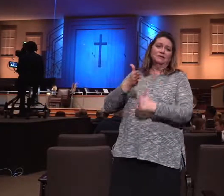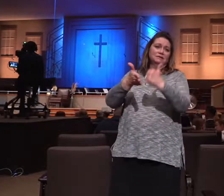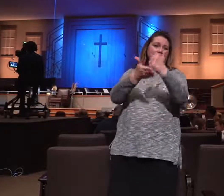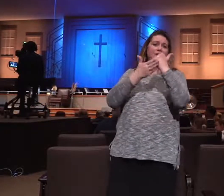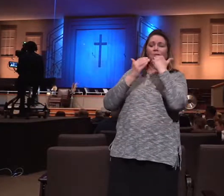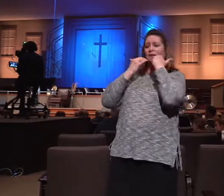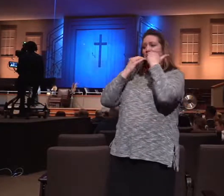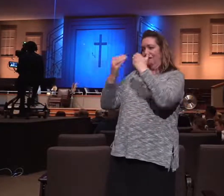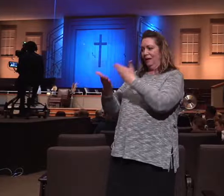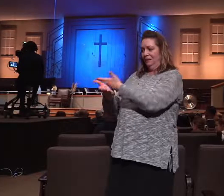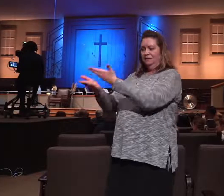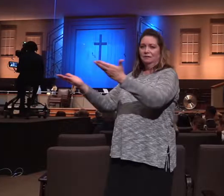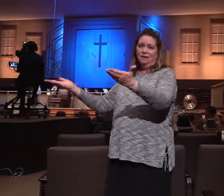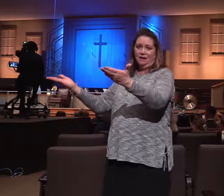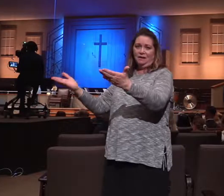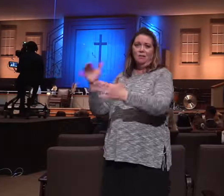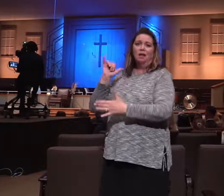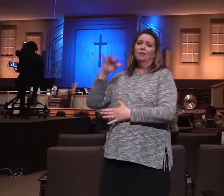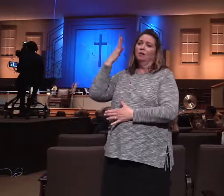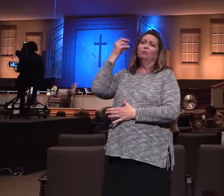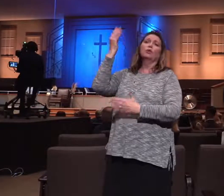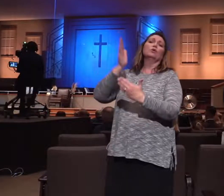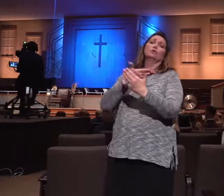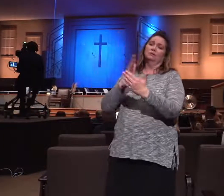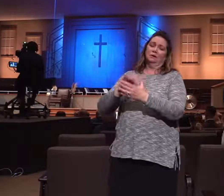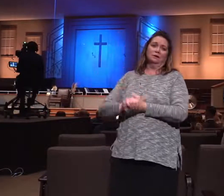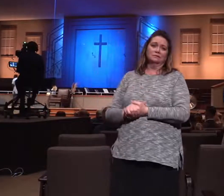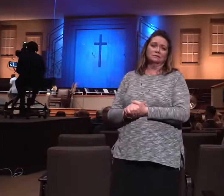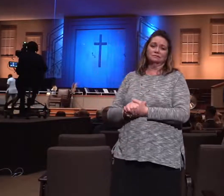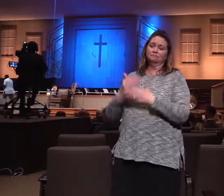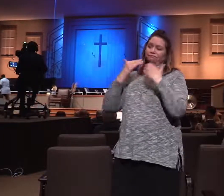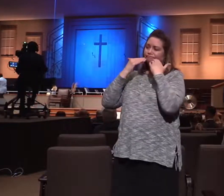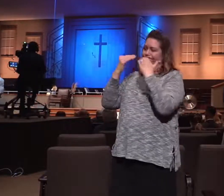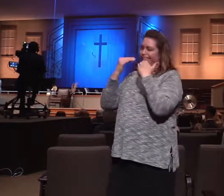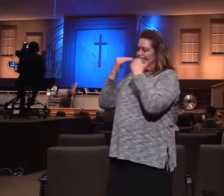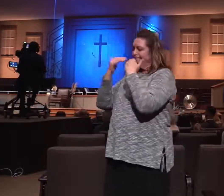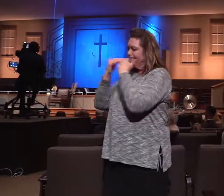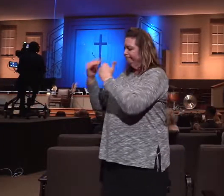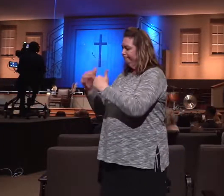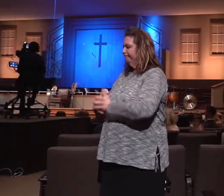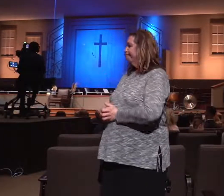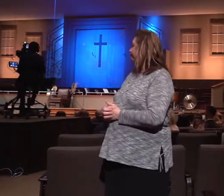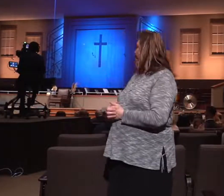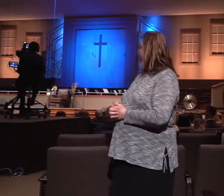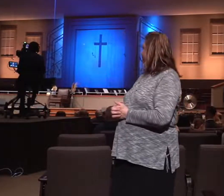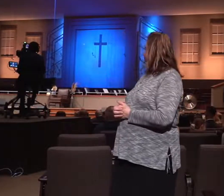for that beautiful song? Thank you so much. That was beautiful.